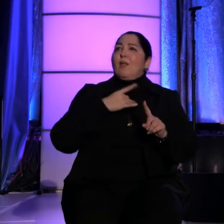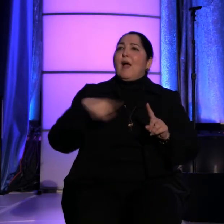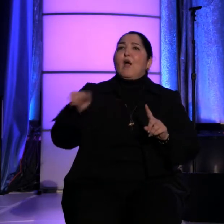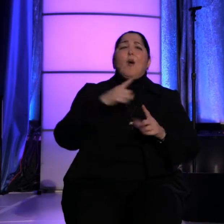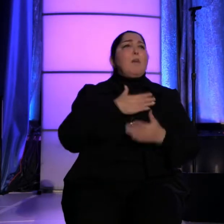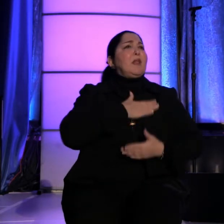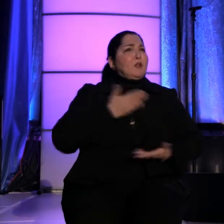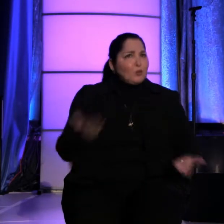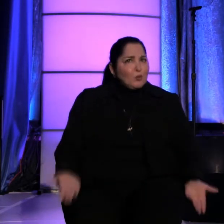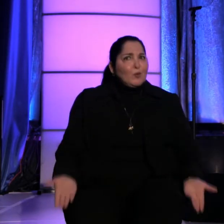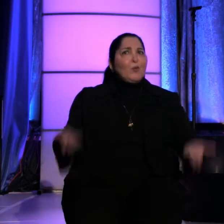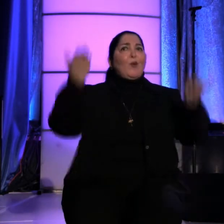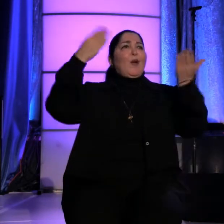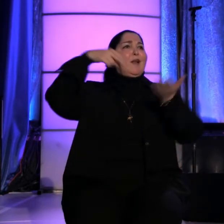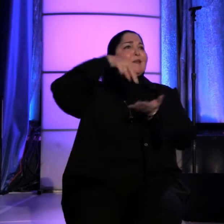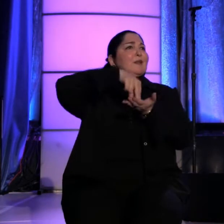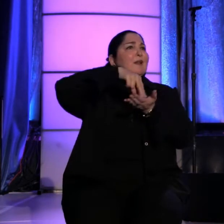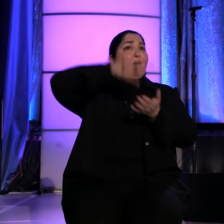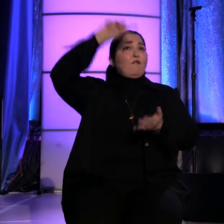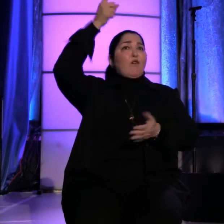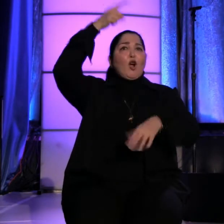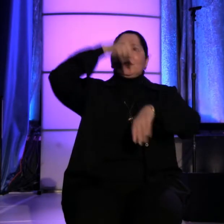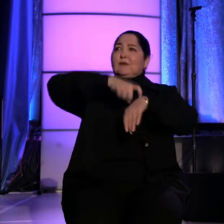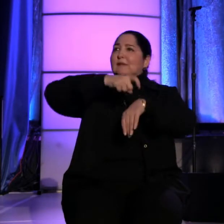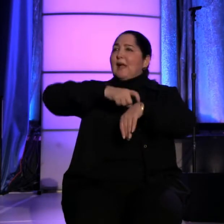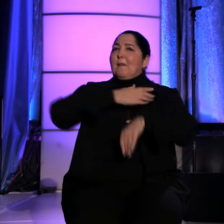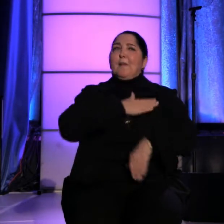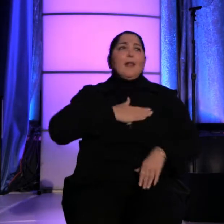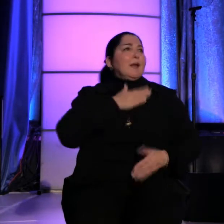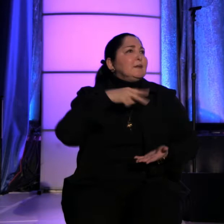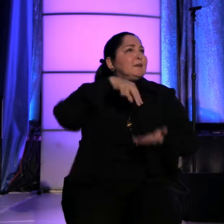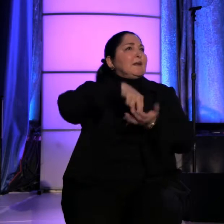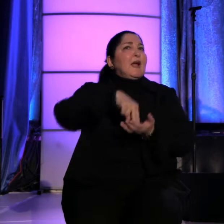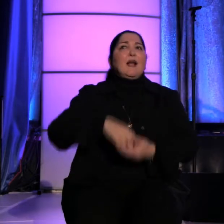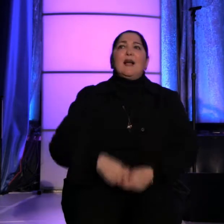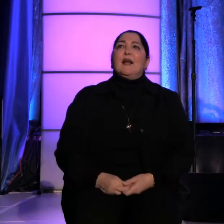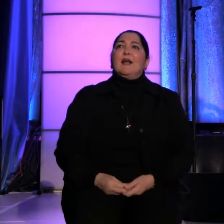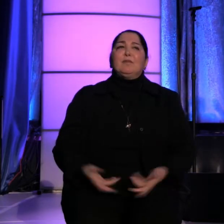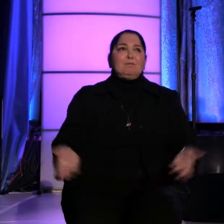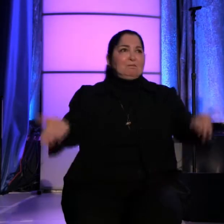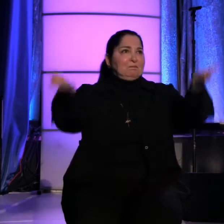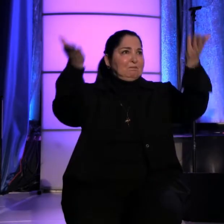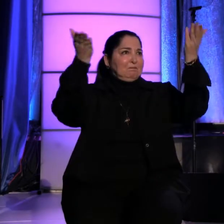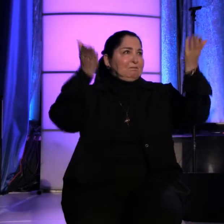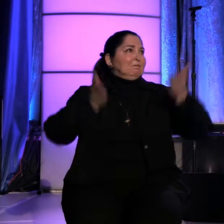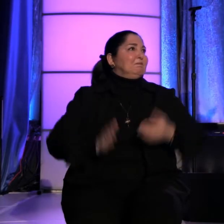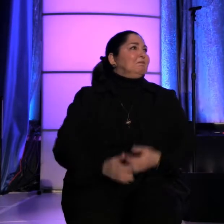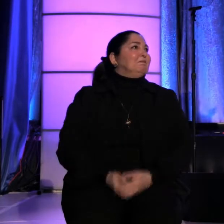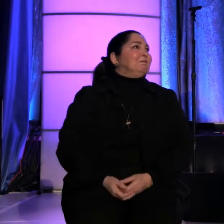to please stand up if you can. Newcomers, please stand up.